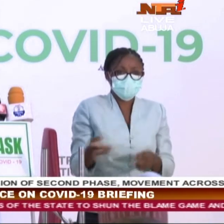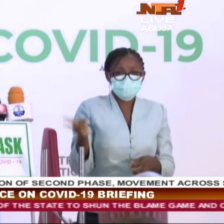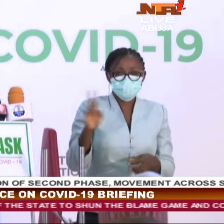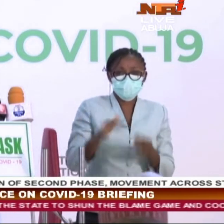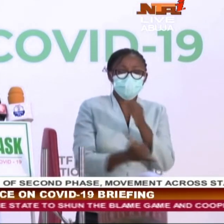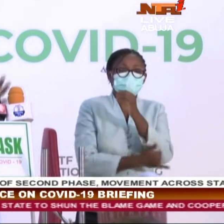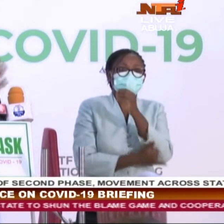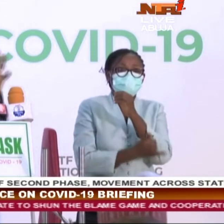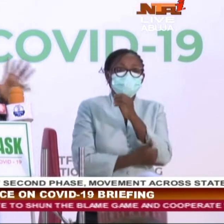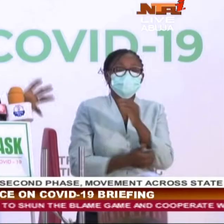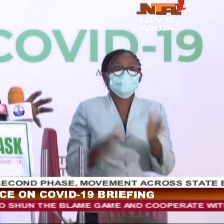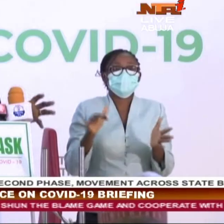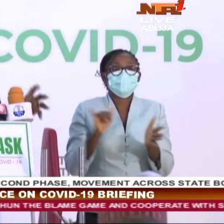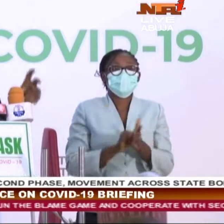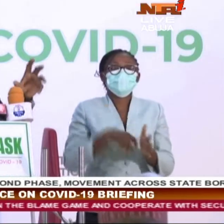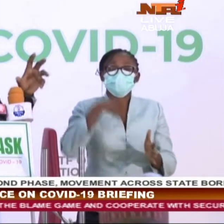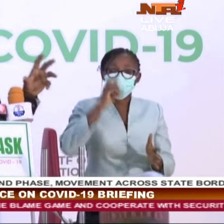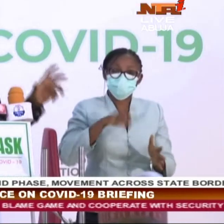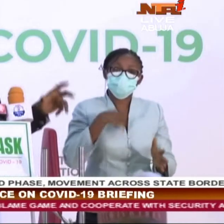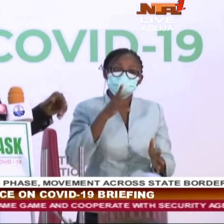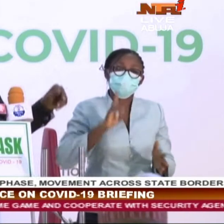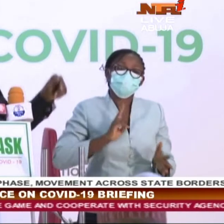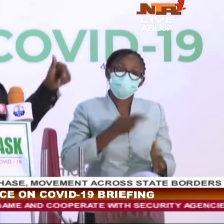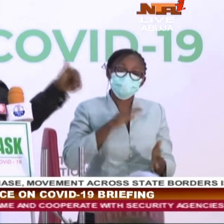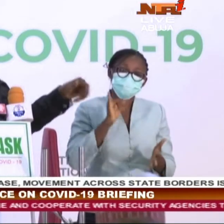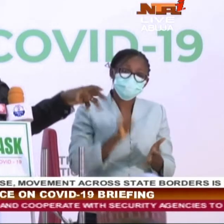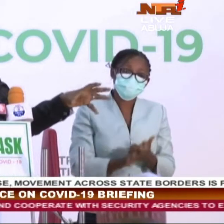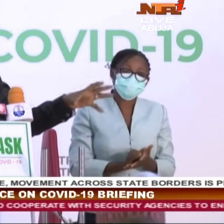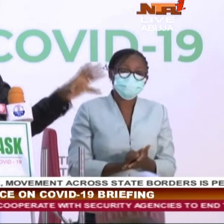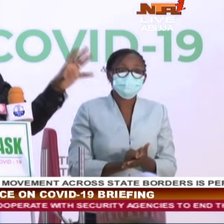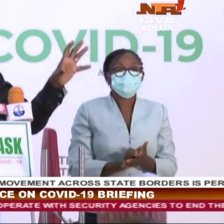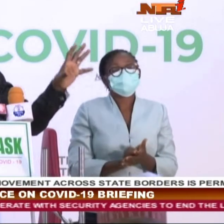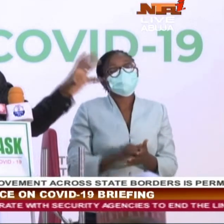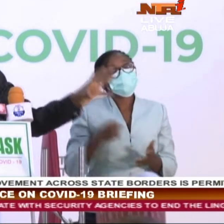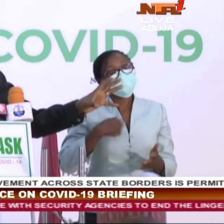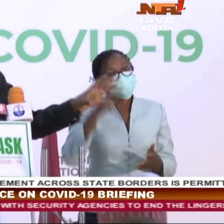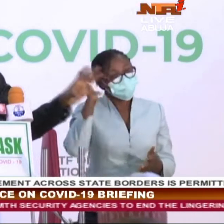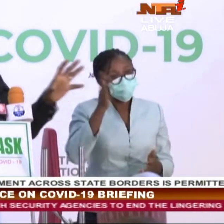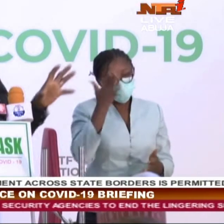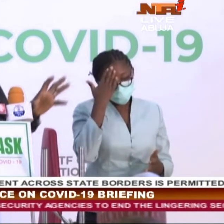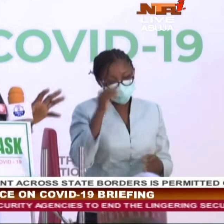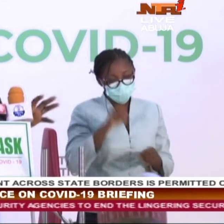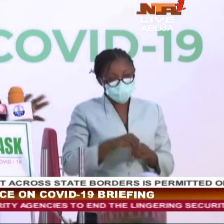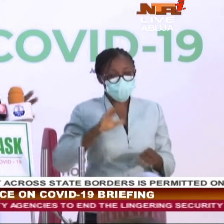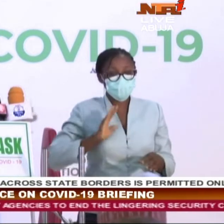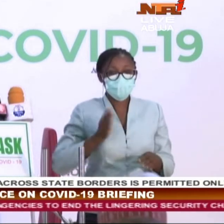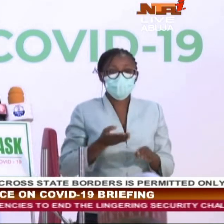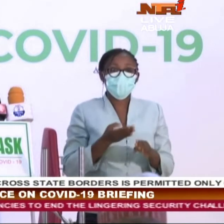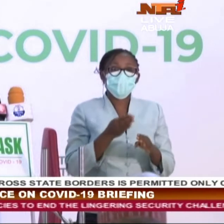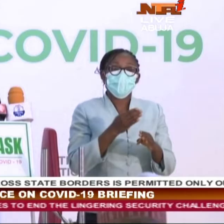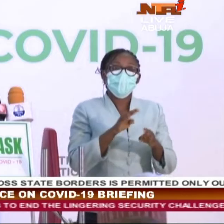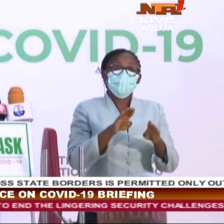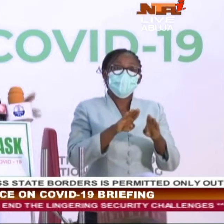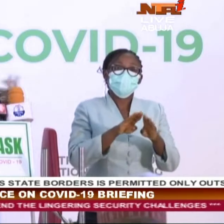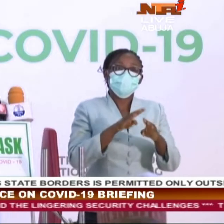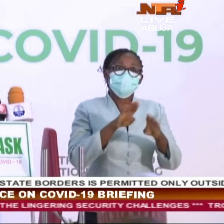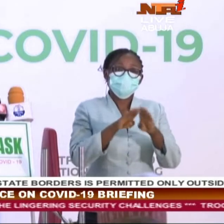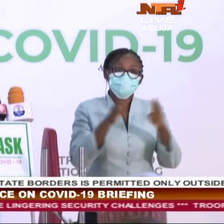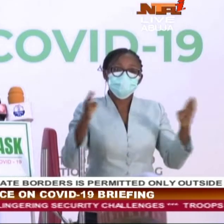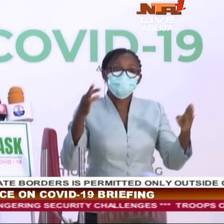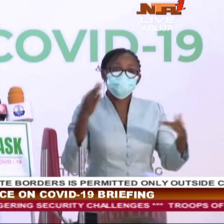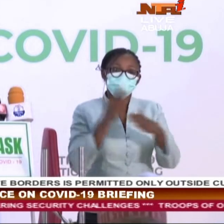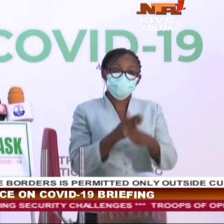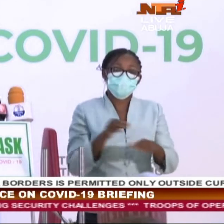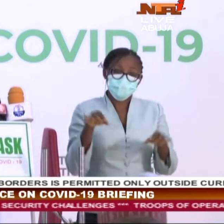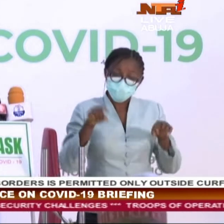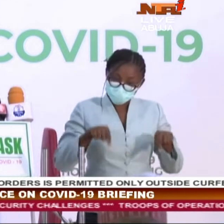cities. And that dovetails into the precision lockdown that we are putting in place to take care of that. Because even in